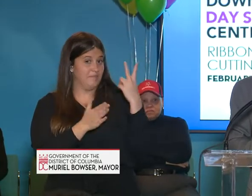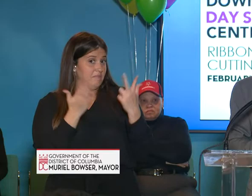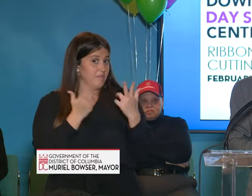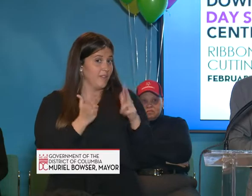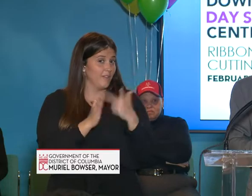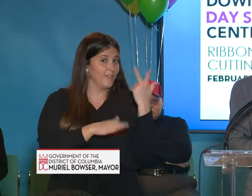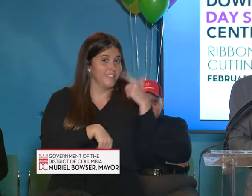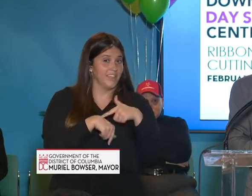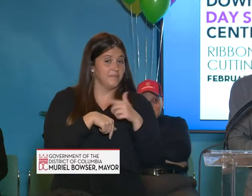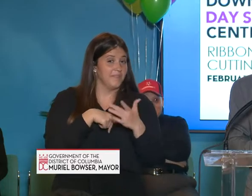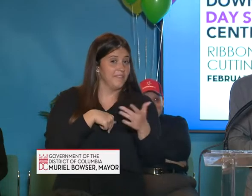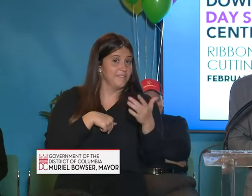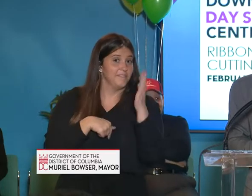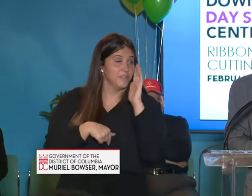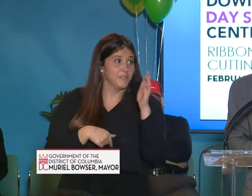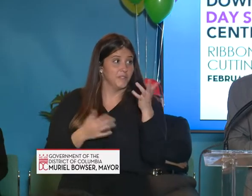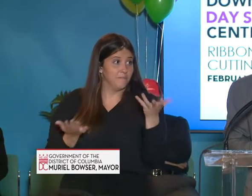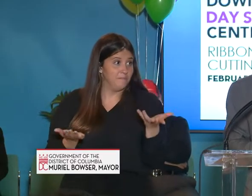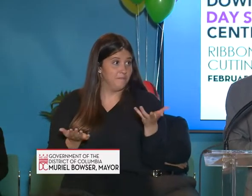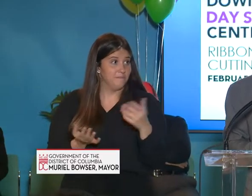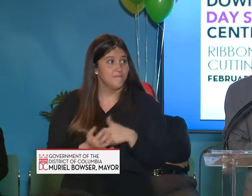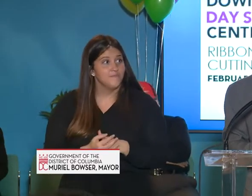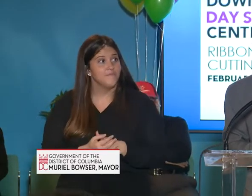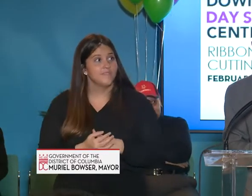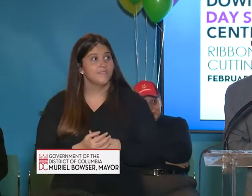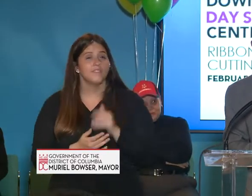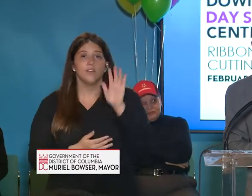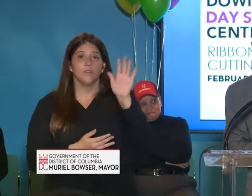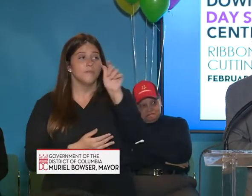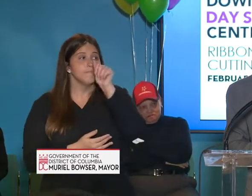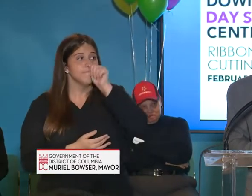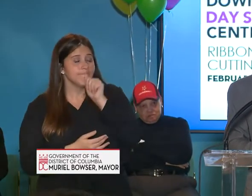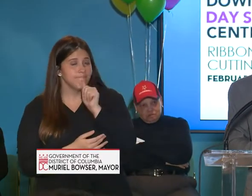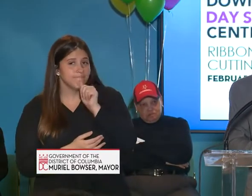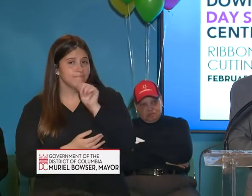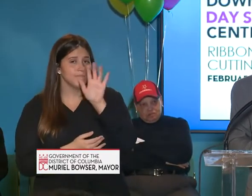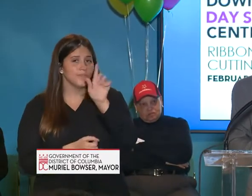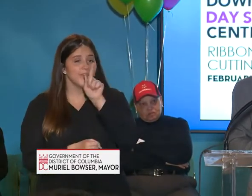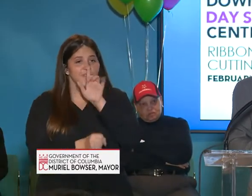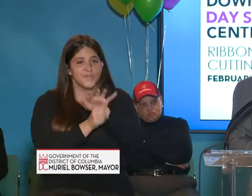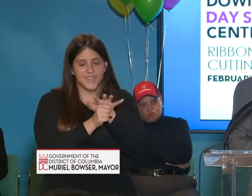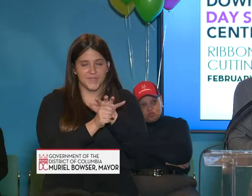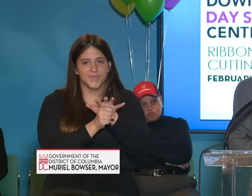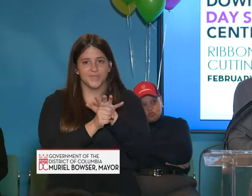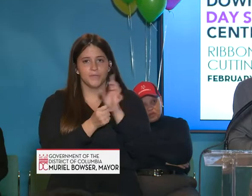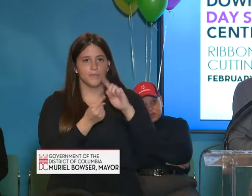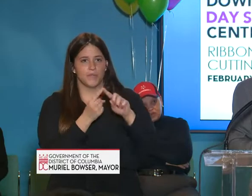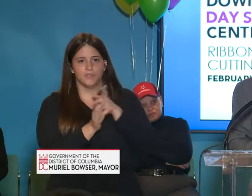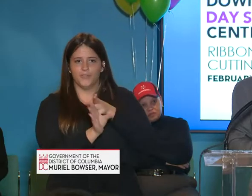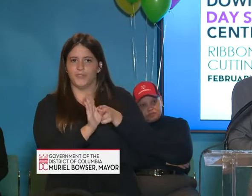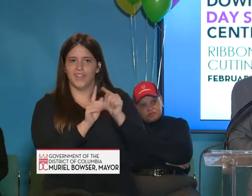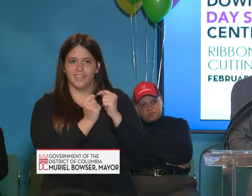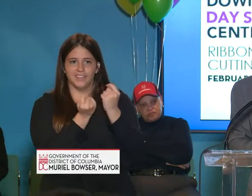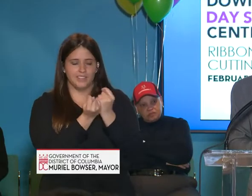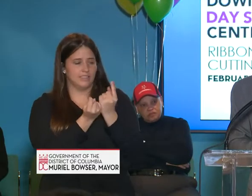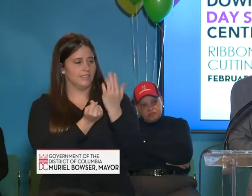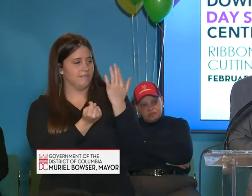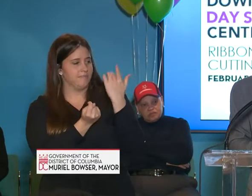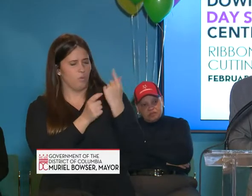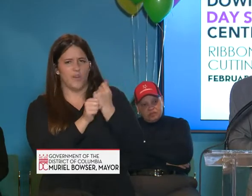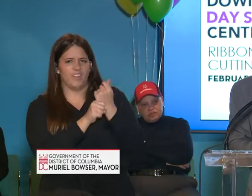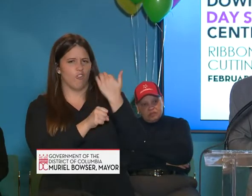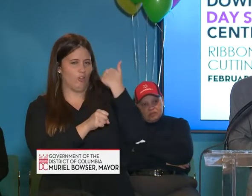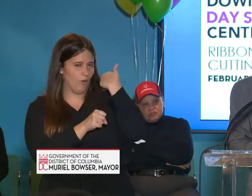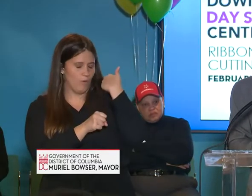third time in her future. But it's her passion and commitment when she joined her team a little over a